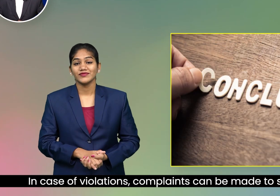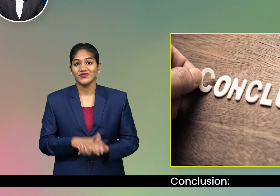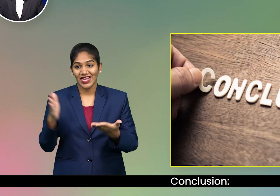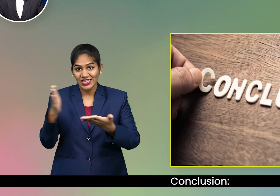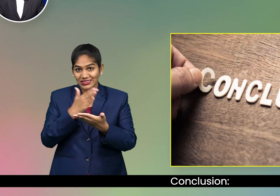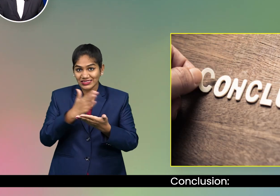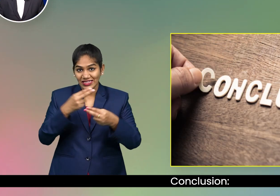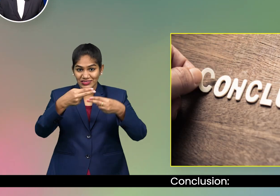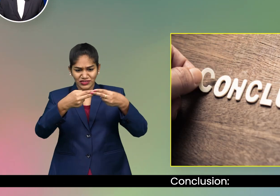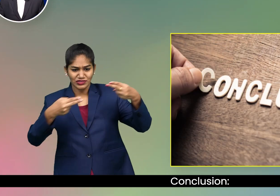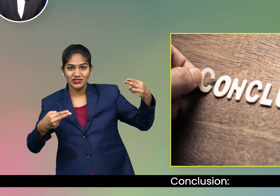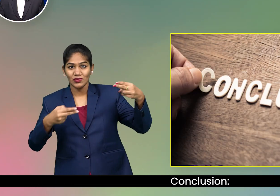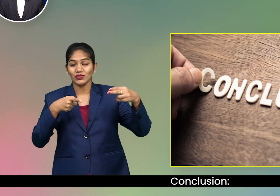Conclusion.